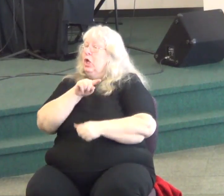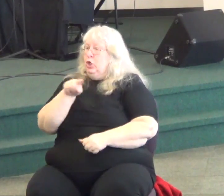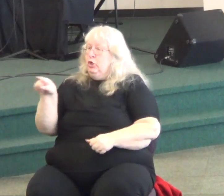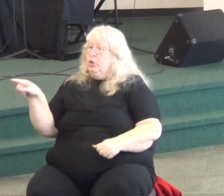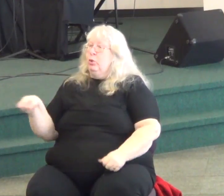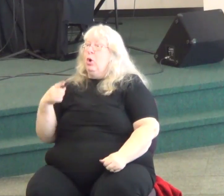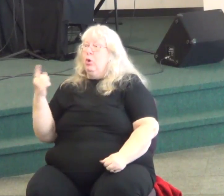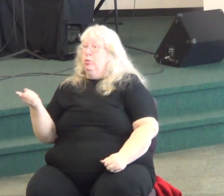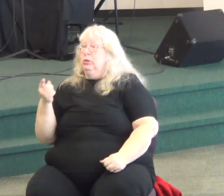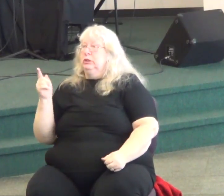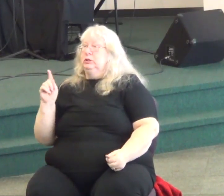age.